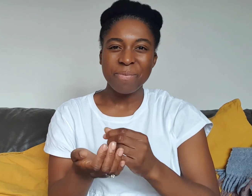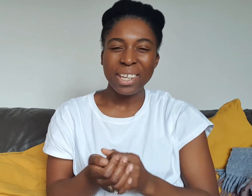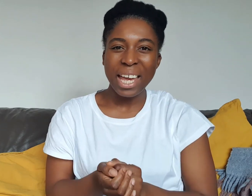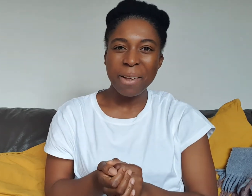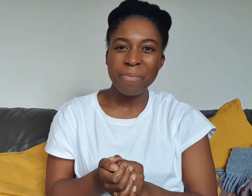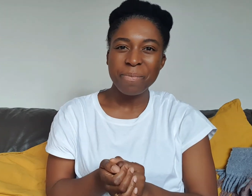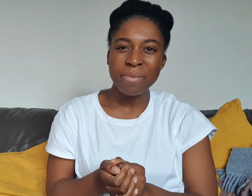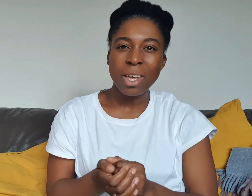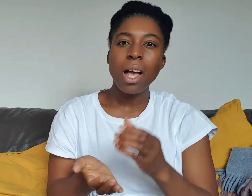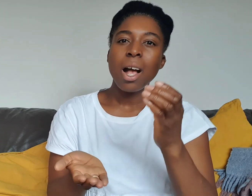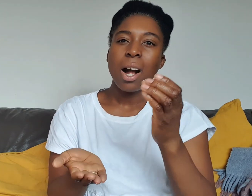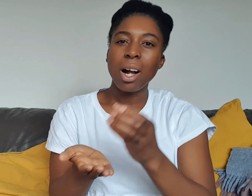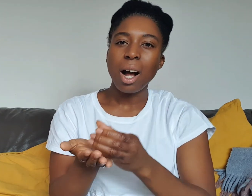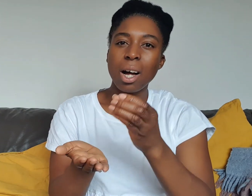Okay? Cardiff.